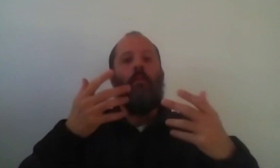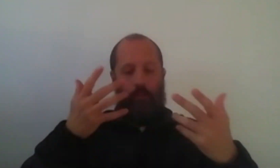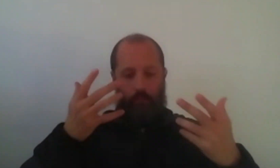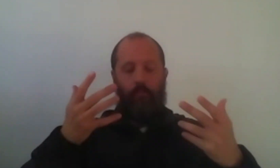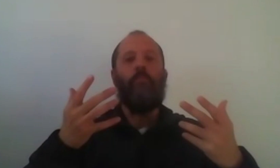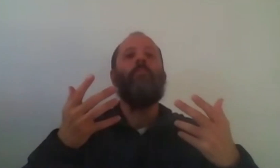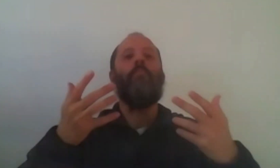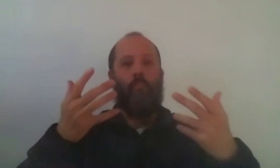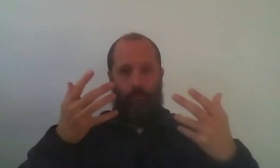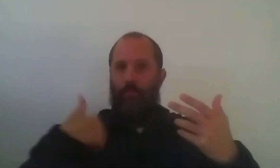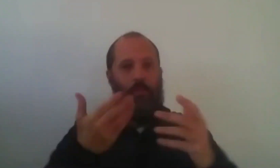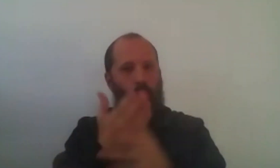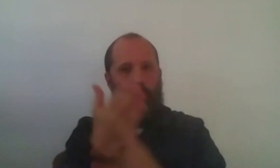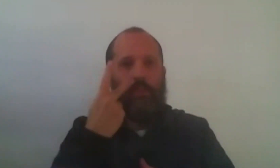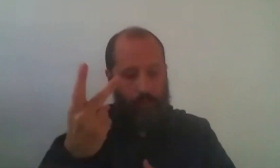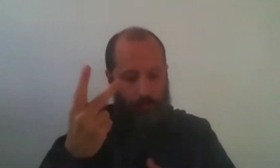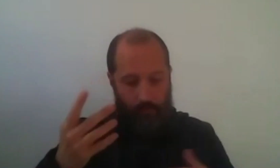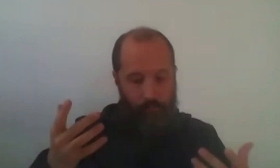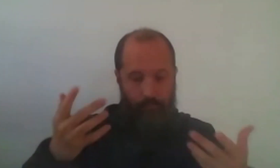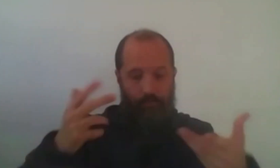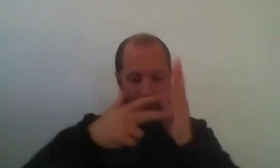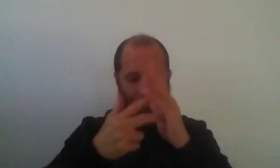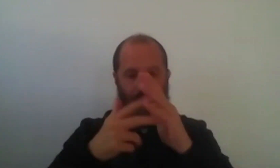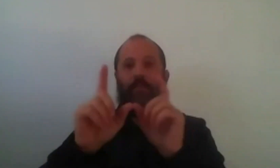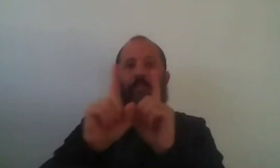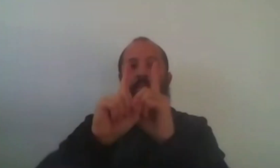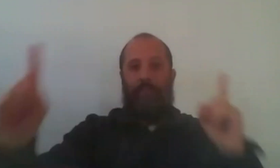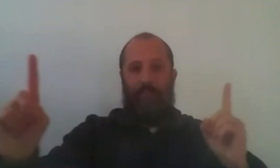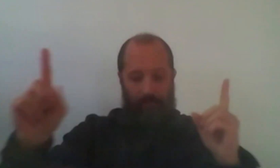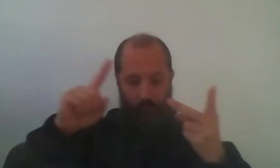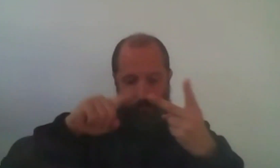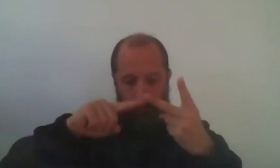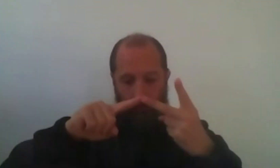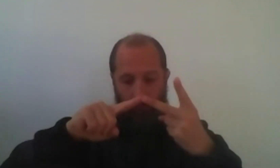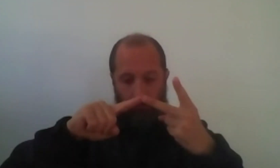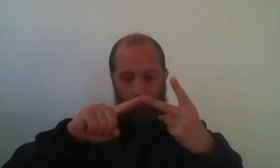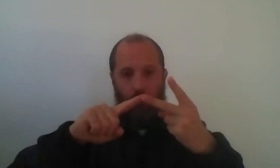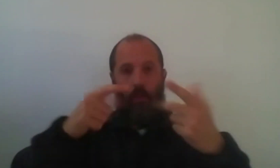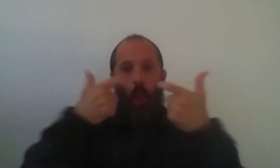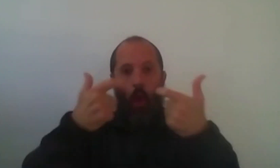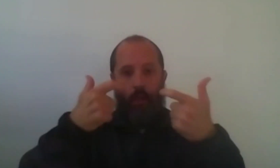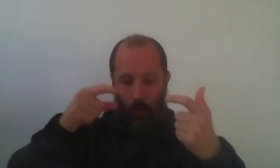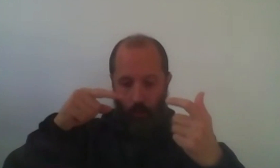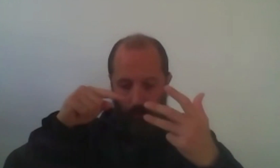So before the pandemic, yeah, things were bad. But now it's magnified.